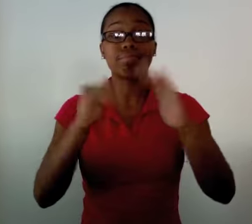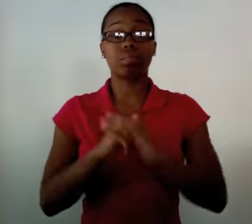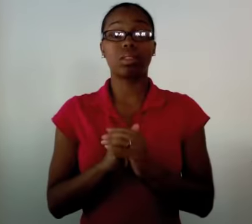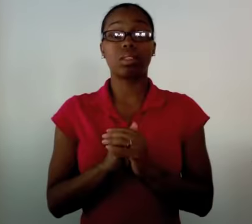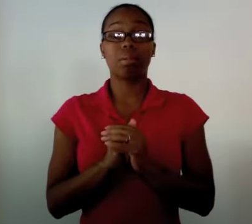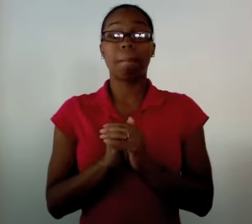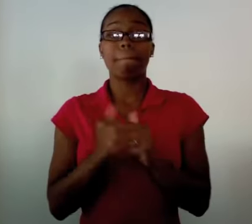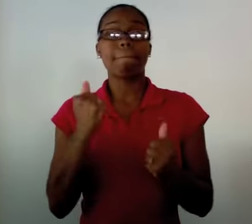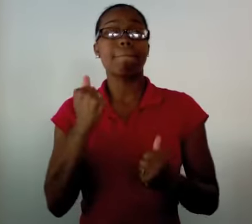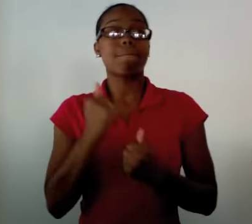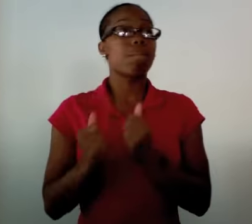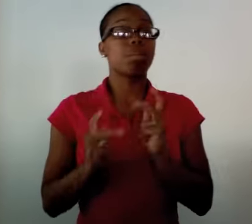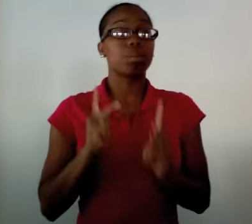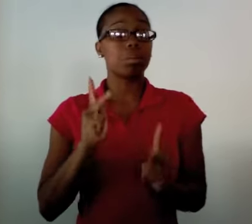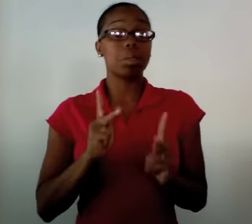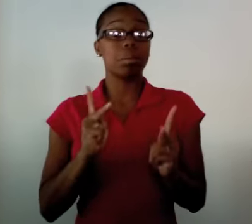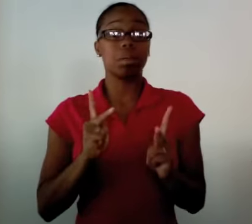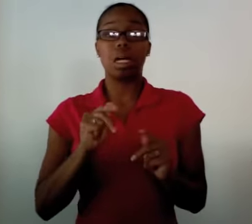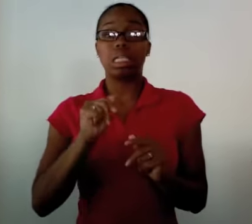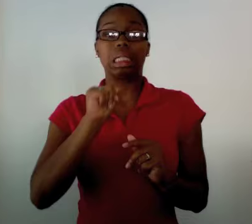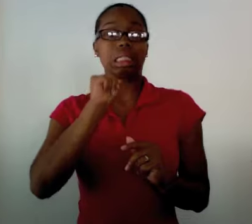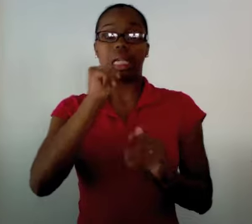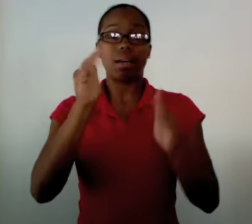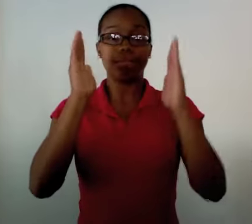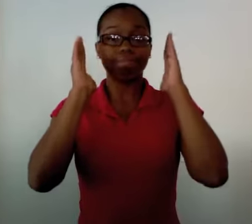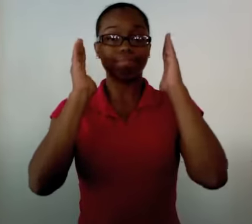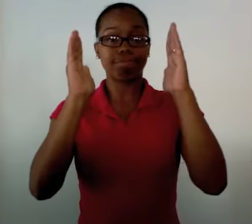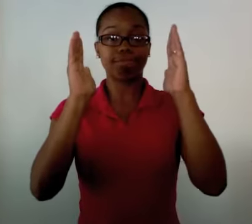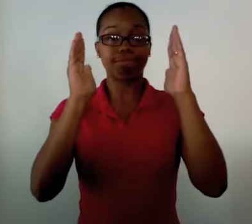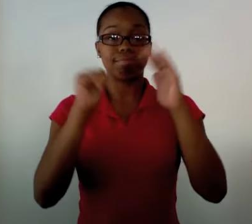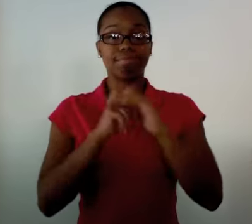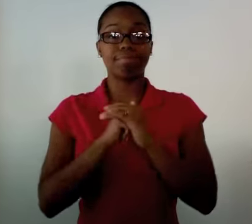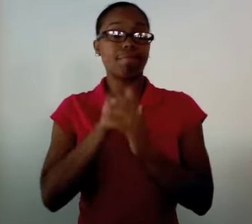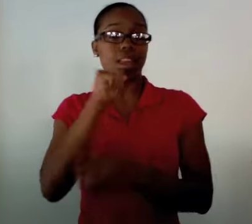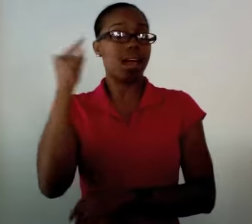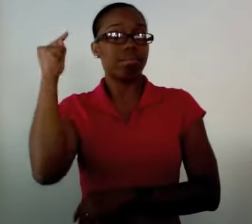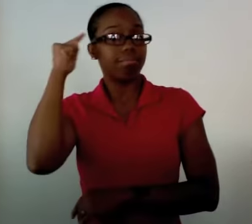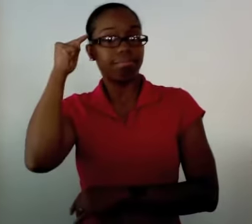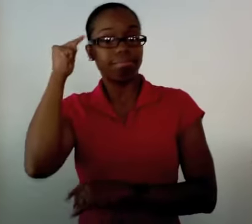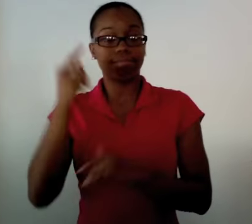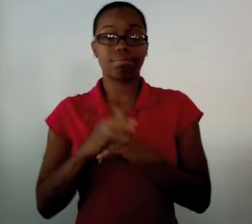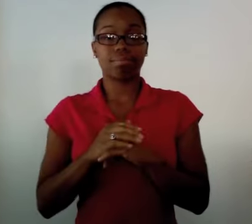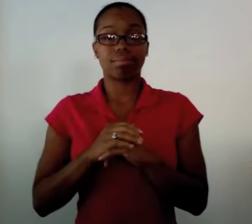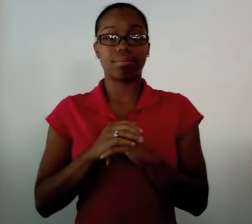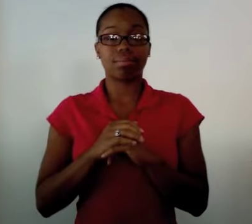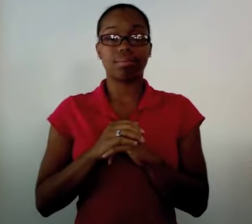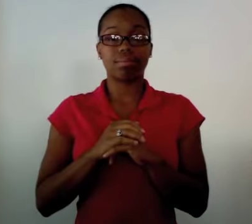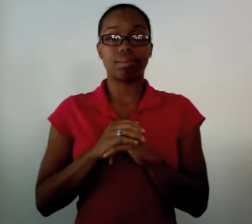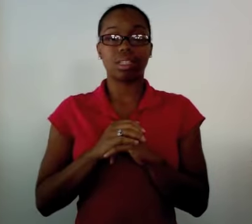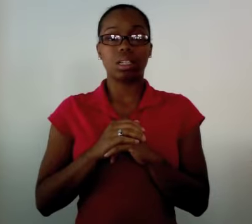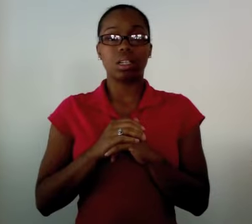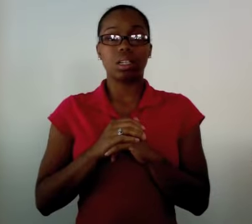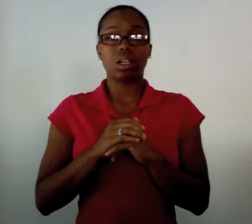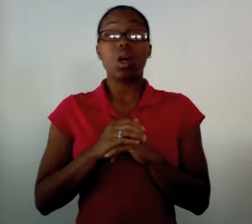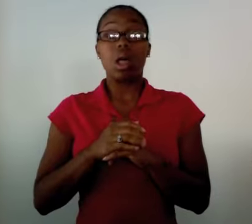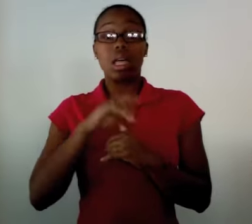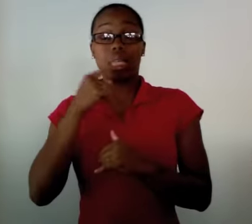entirely unconscious of these filters, but they actually create our reality in a way because they tell us what we're paying attention to right